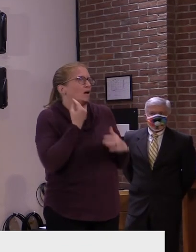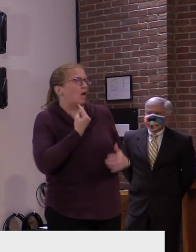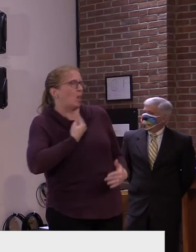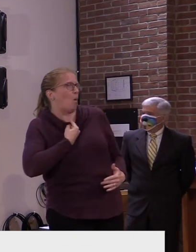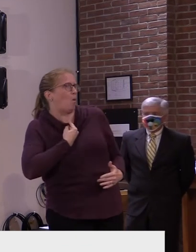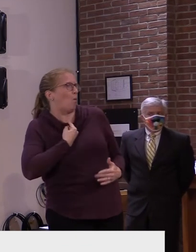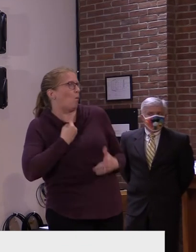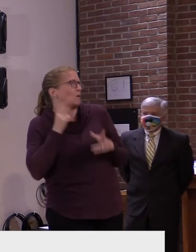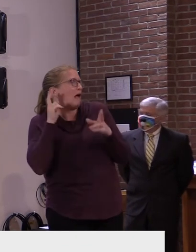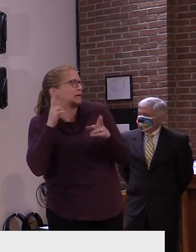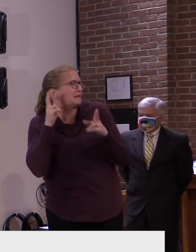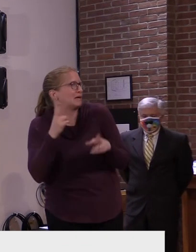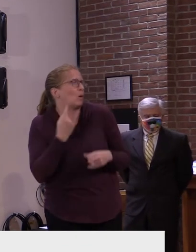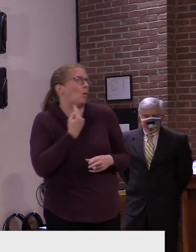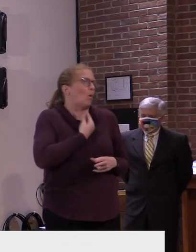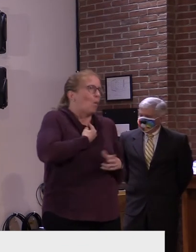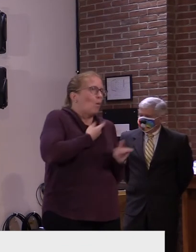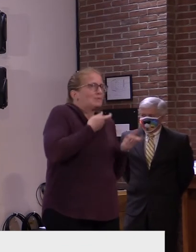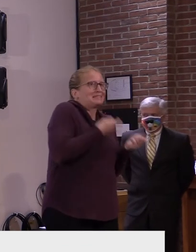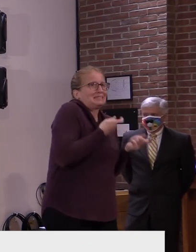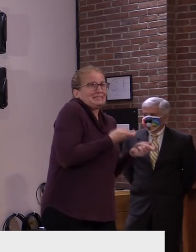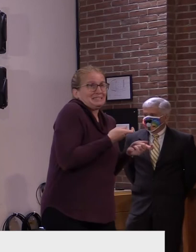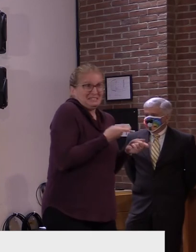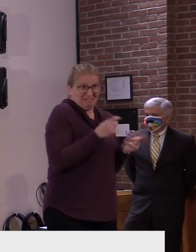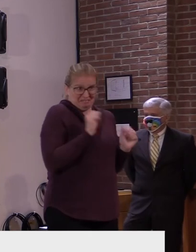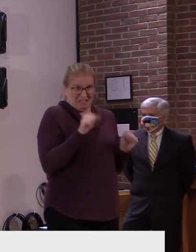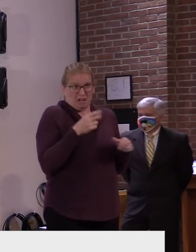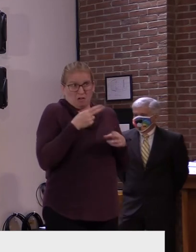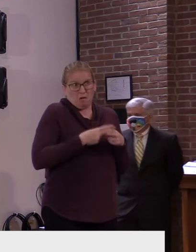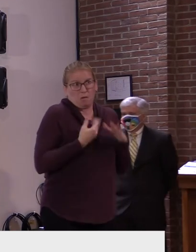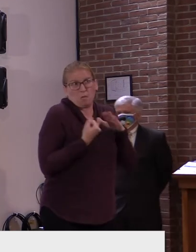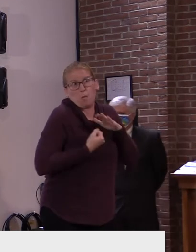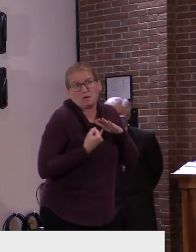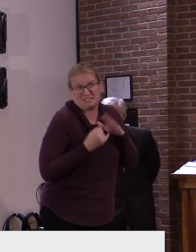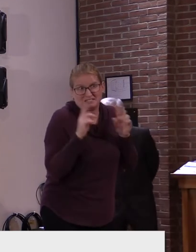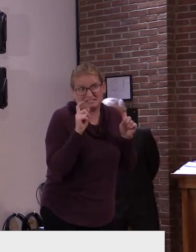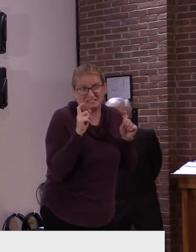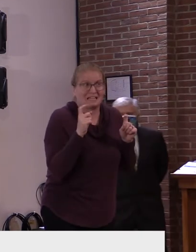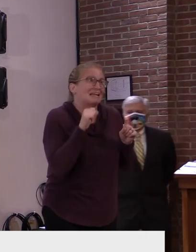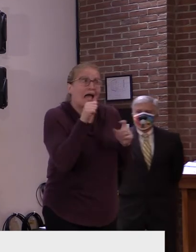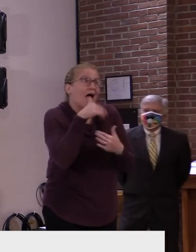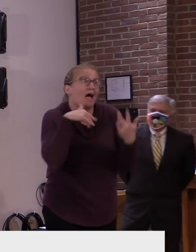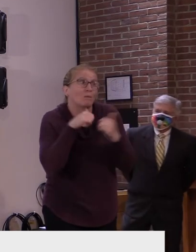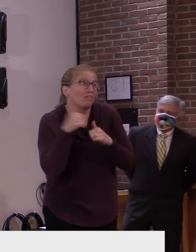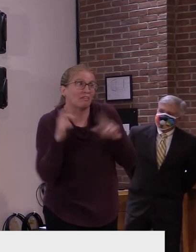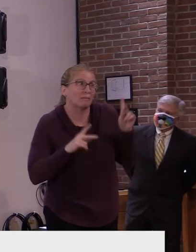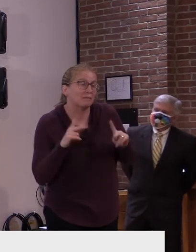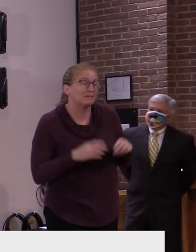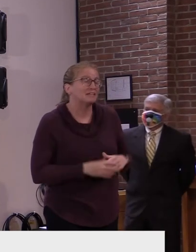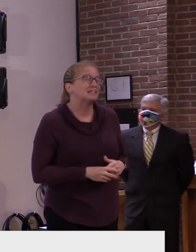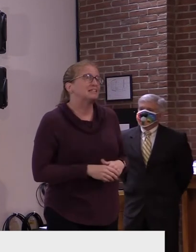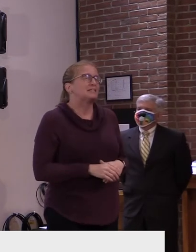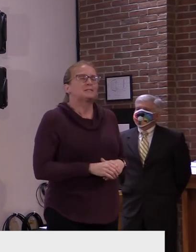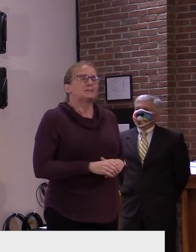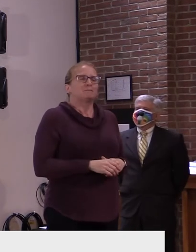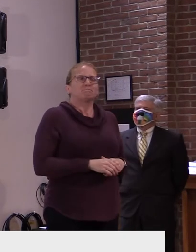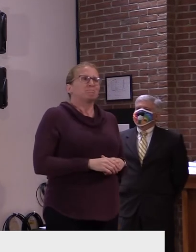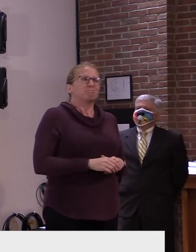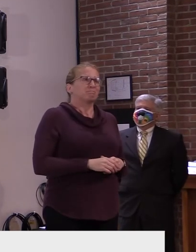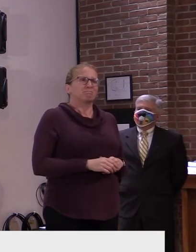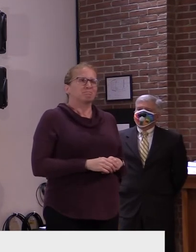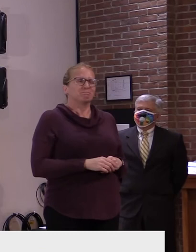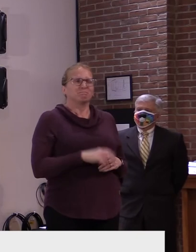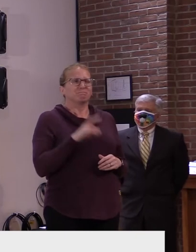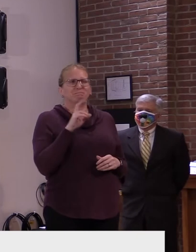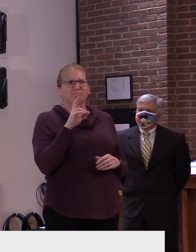dr levine i don't believe so you know it's in terms of essential workers uh that's uh and